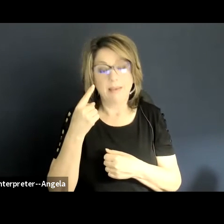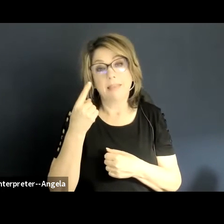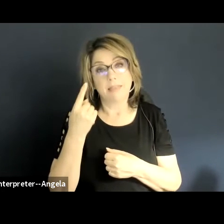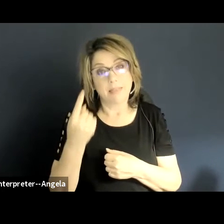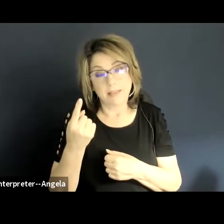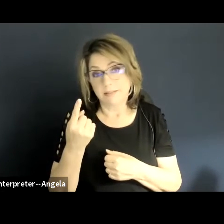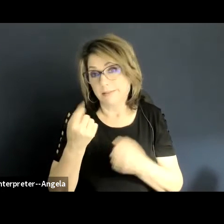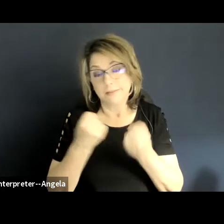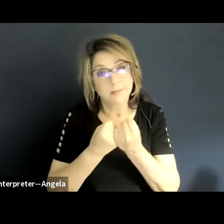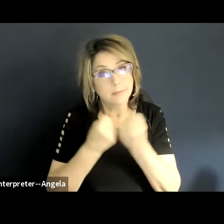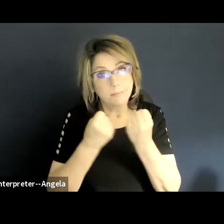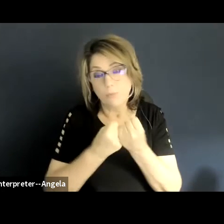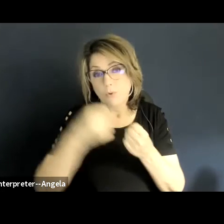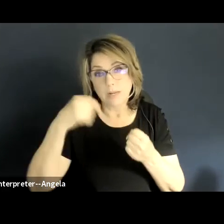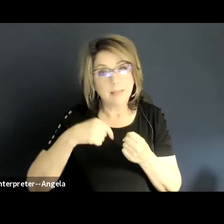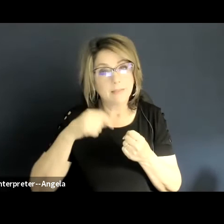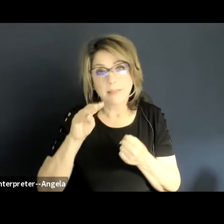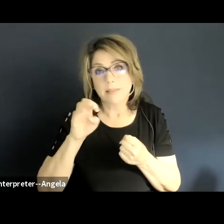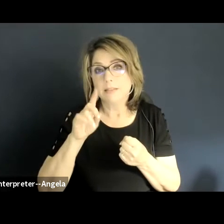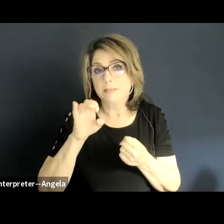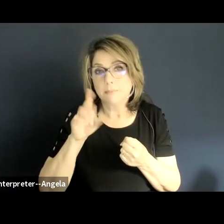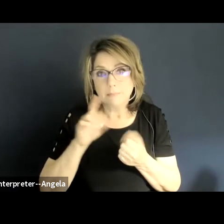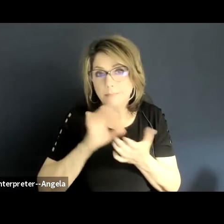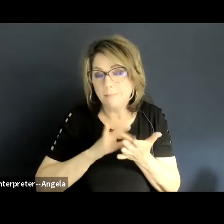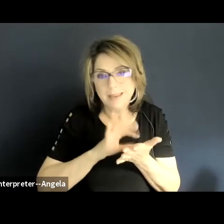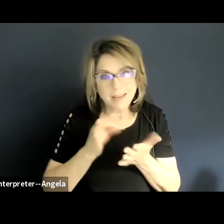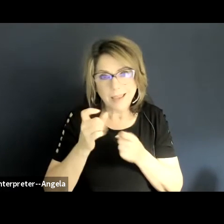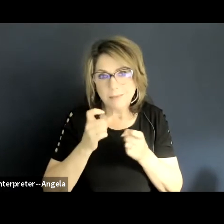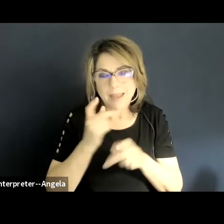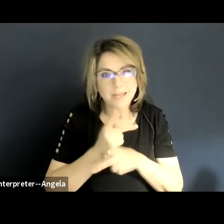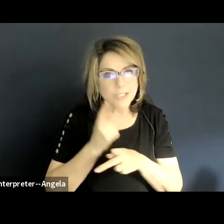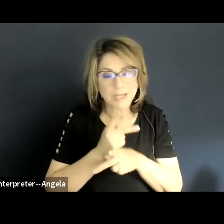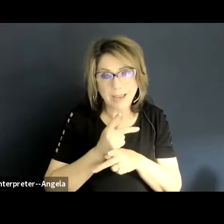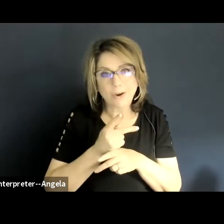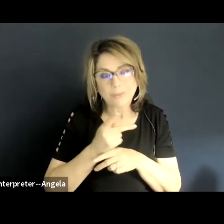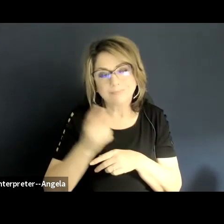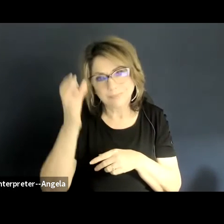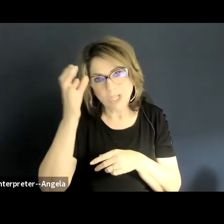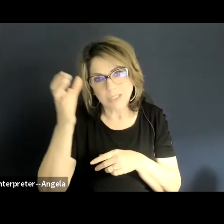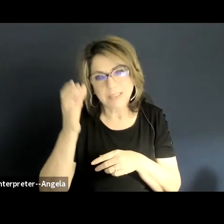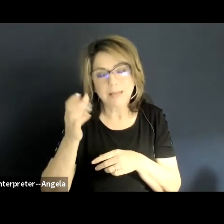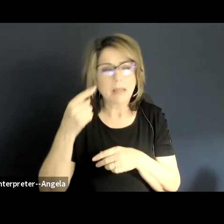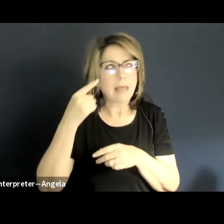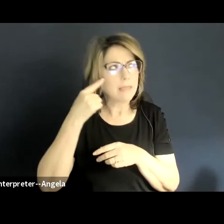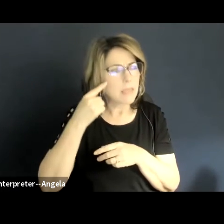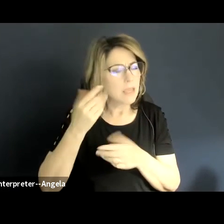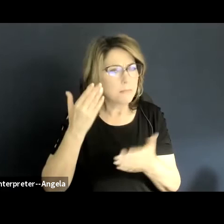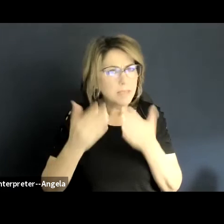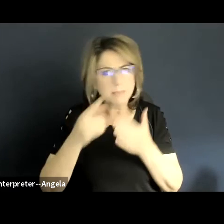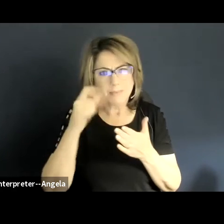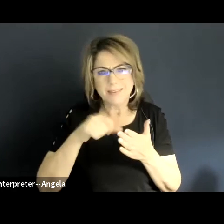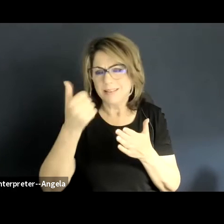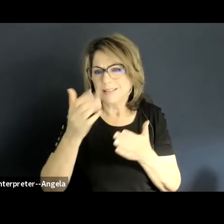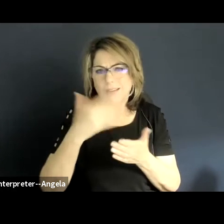supportive of this Medicaid managed care concept. And I think probably because you know, the other centers just